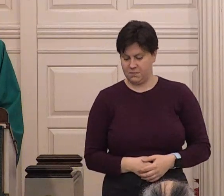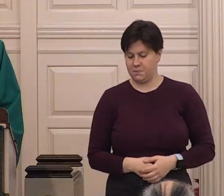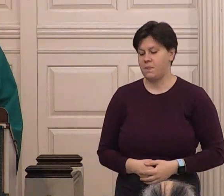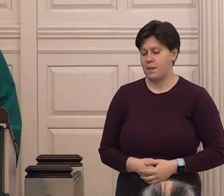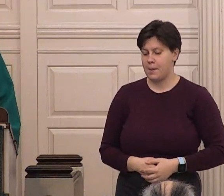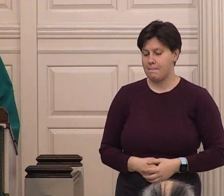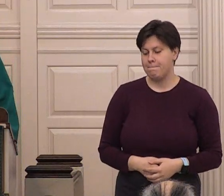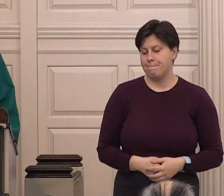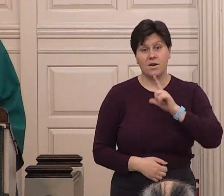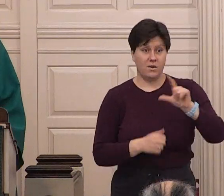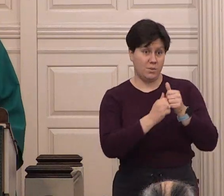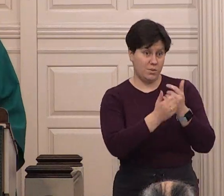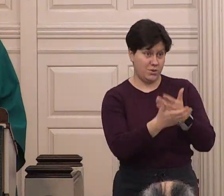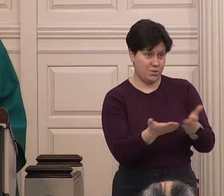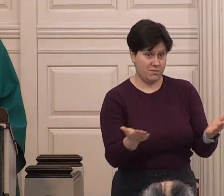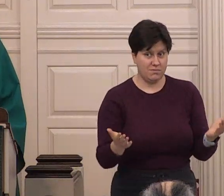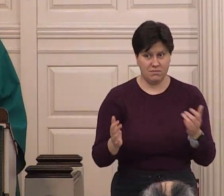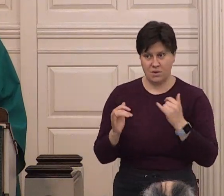The Lord be with you.